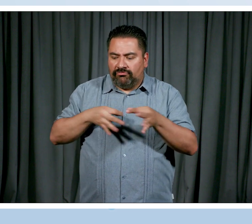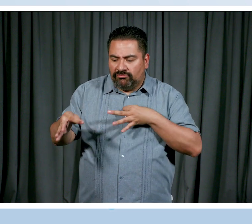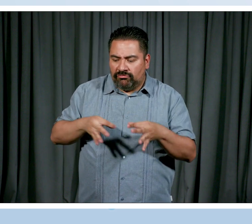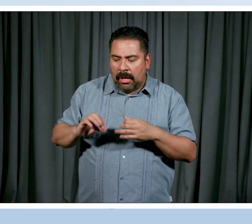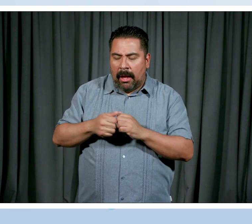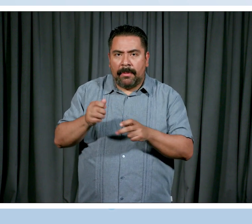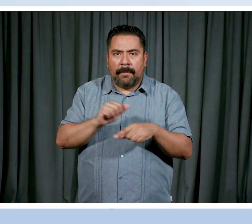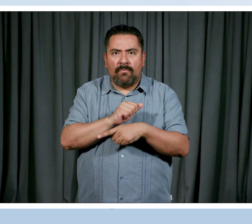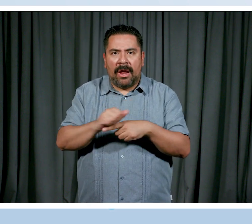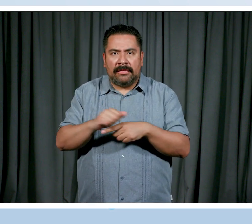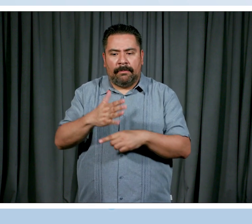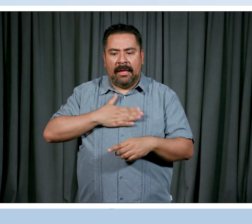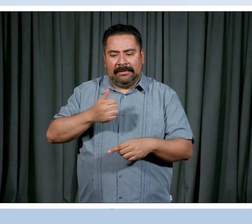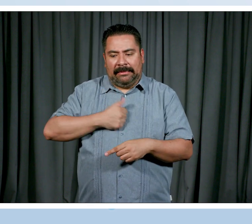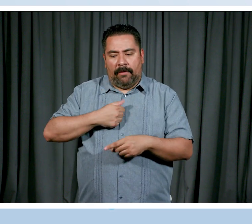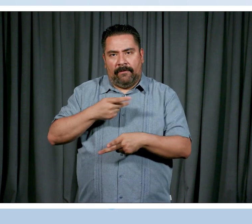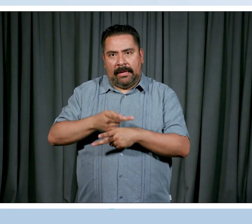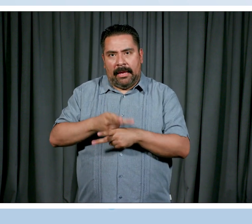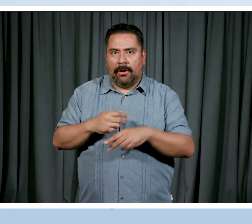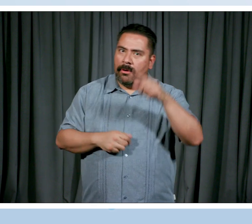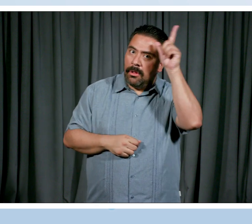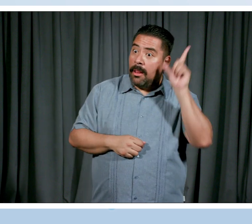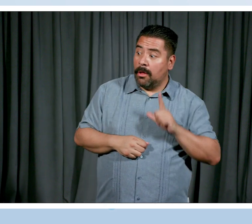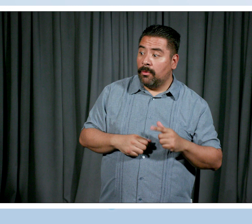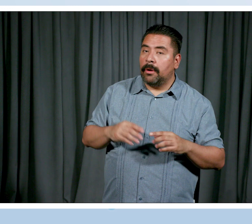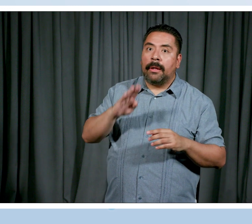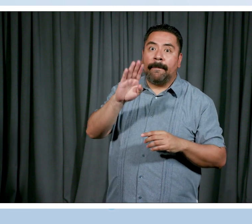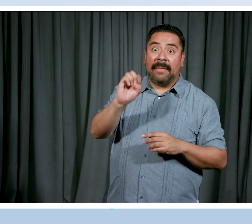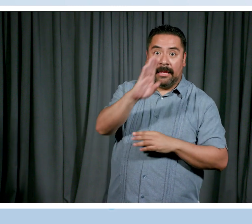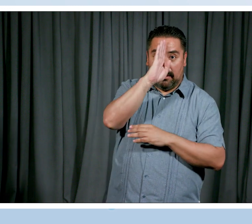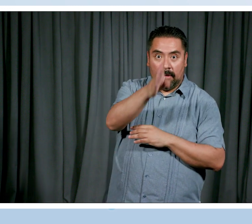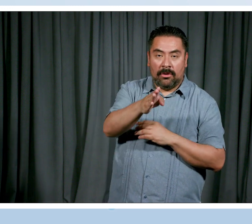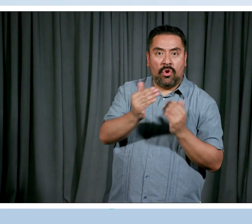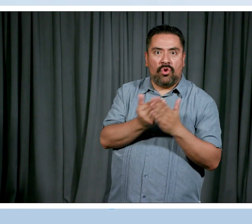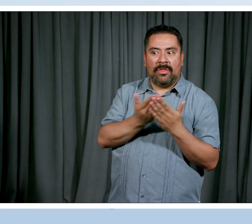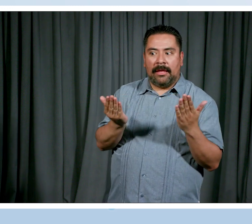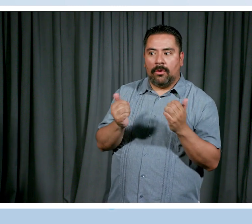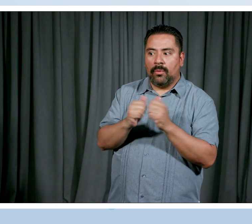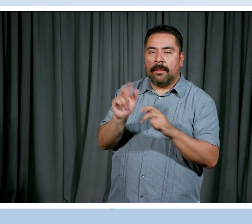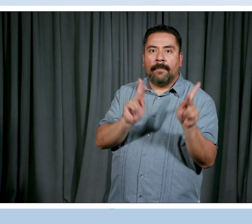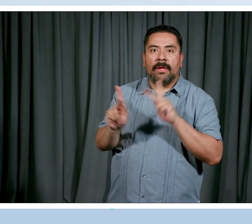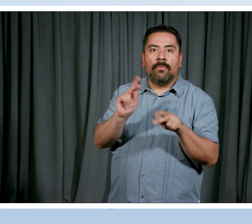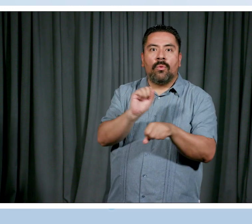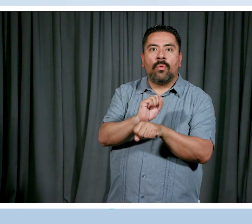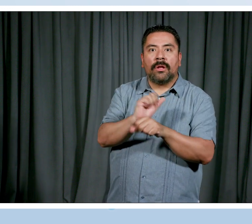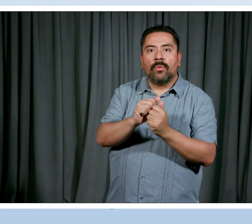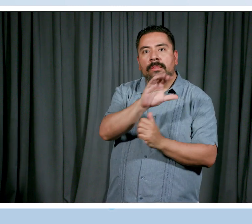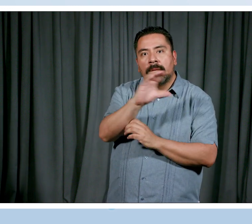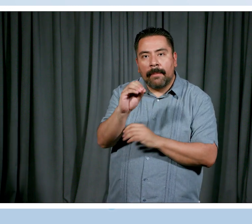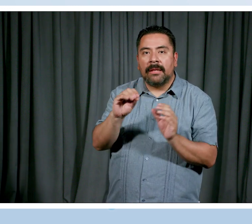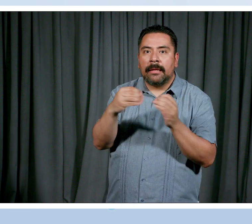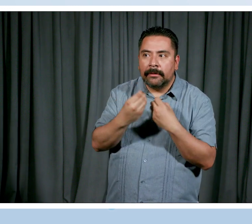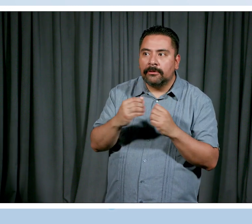practice self-care. I think being forthcoming is definitely a new thing among people working in companies and organizations